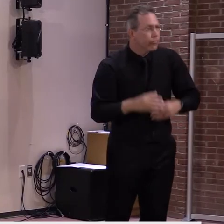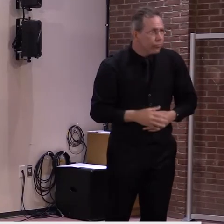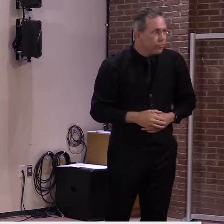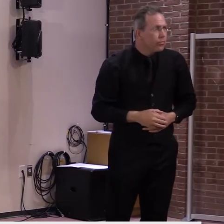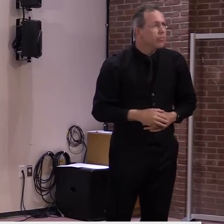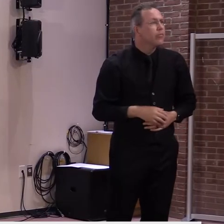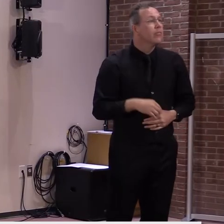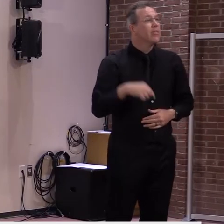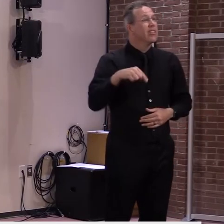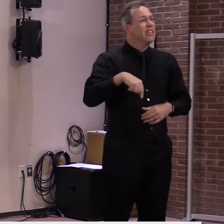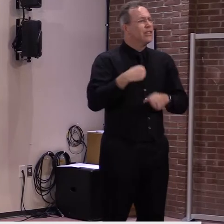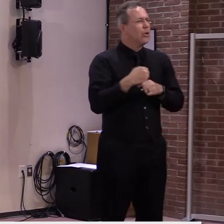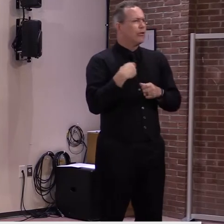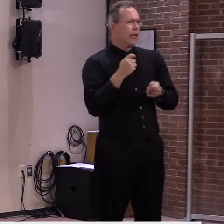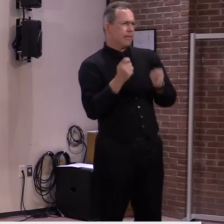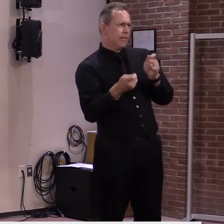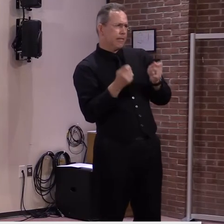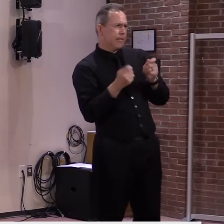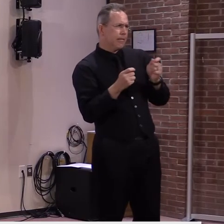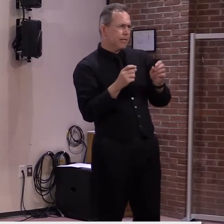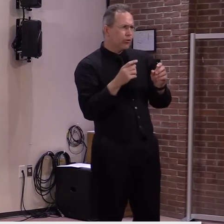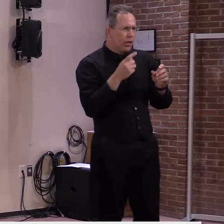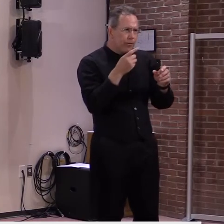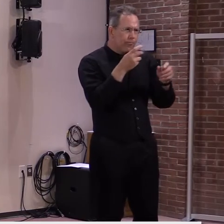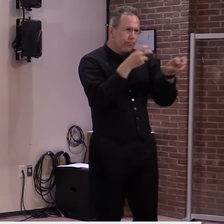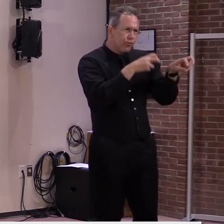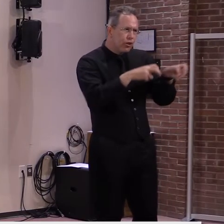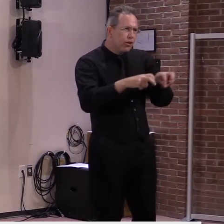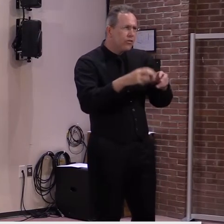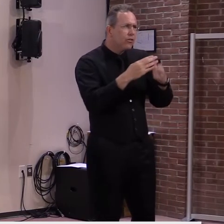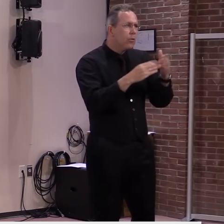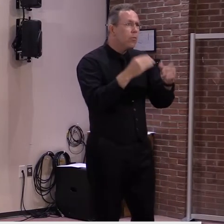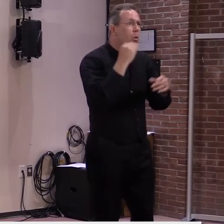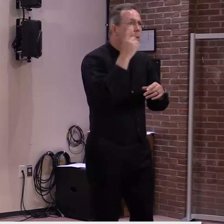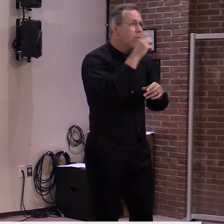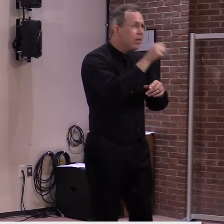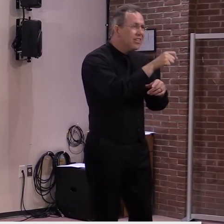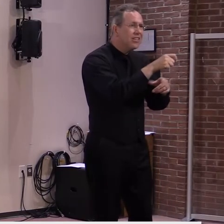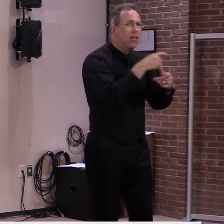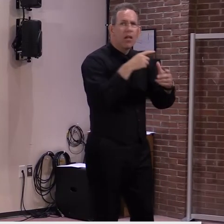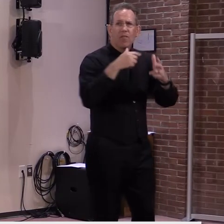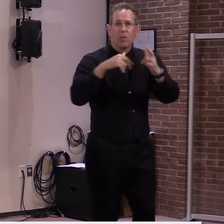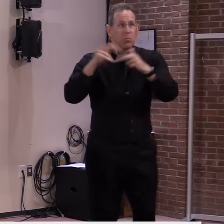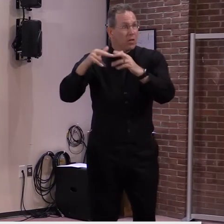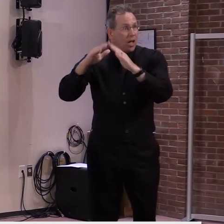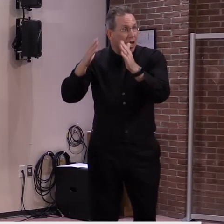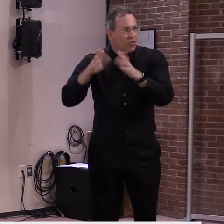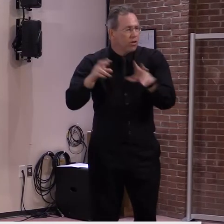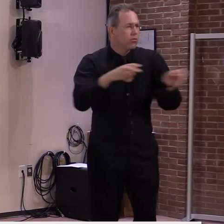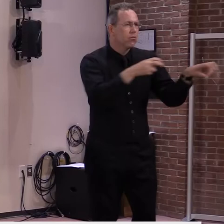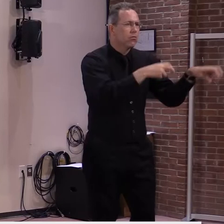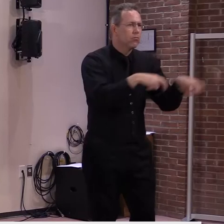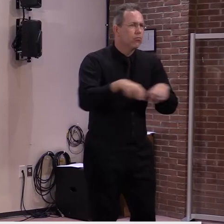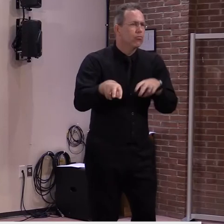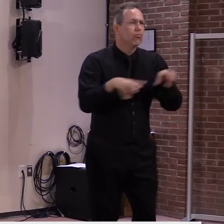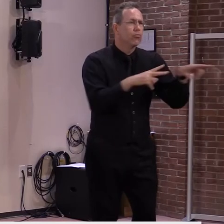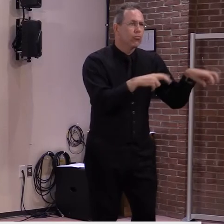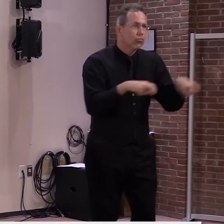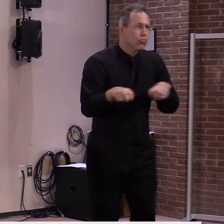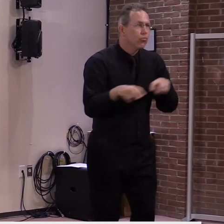in a total in 1 year. There's going to be a transition year. We have estimated that we'd